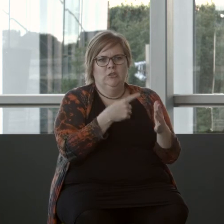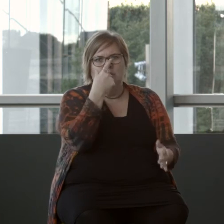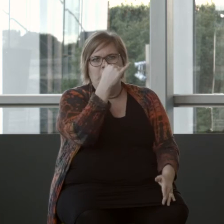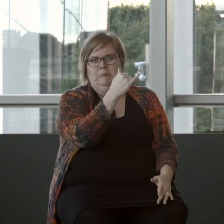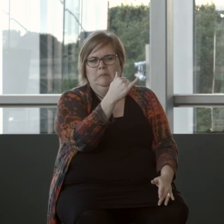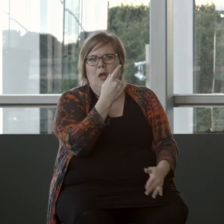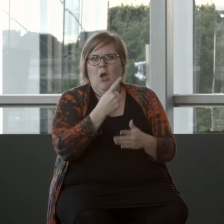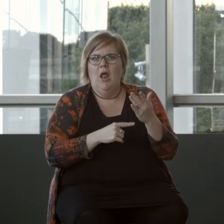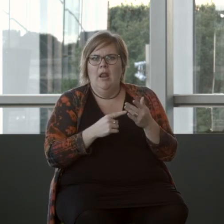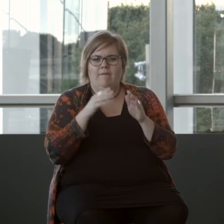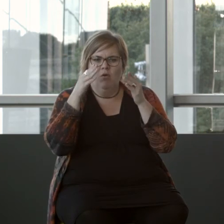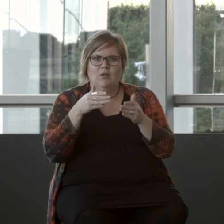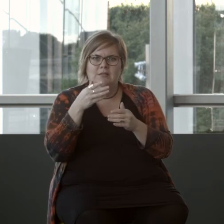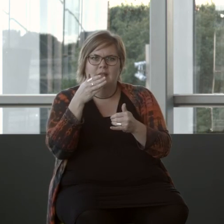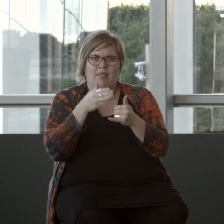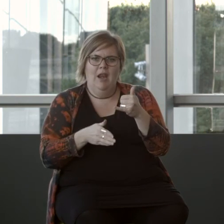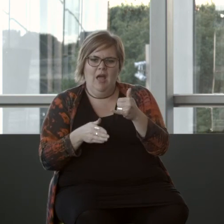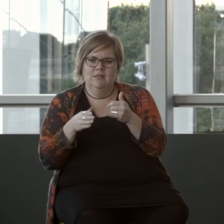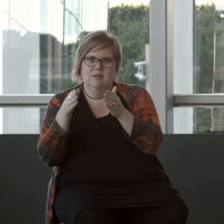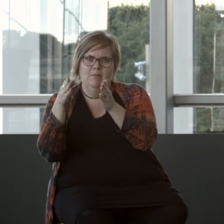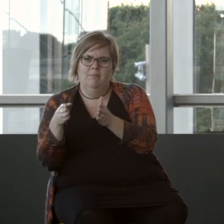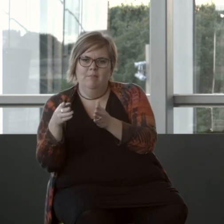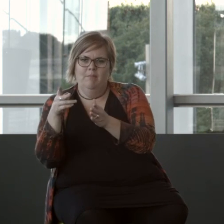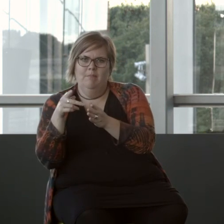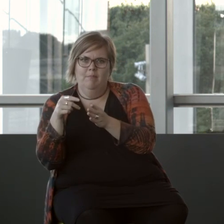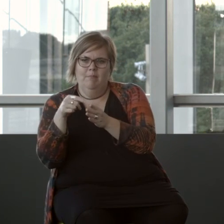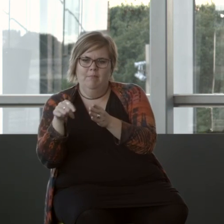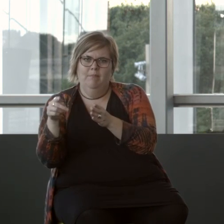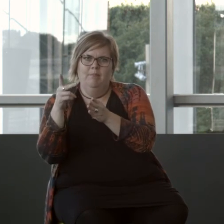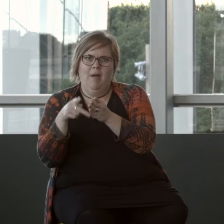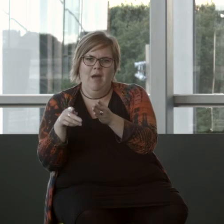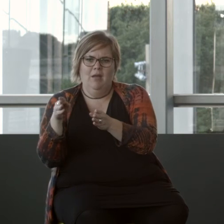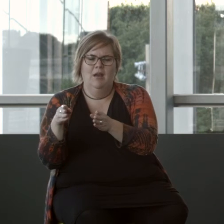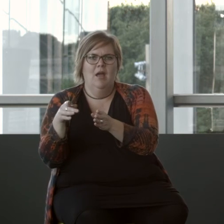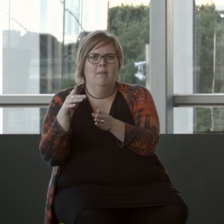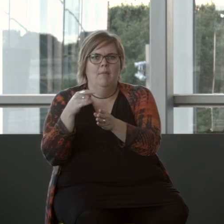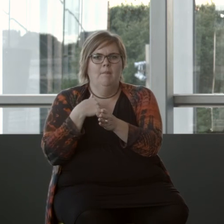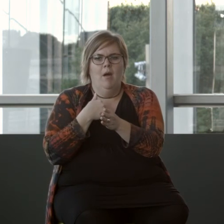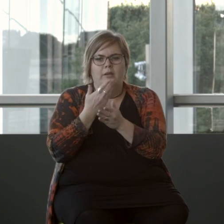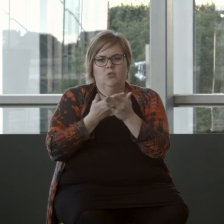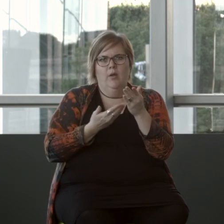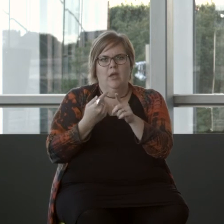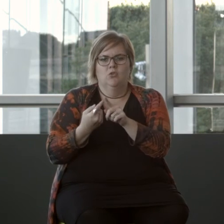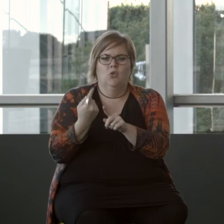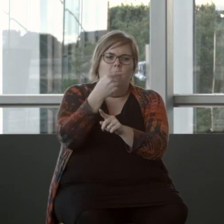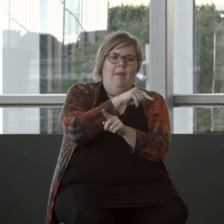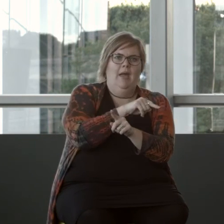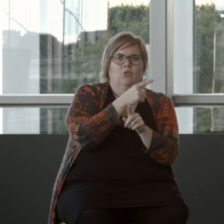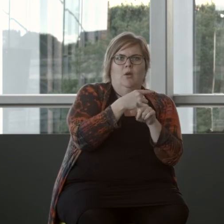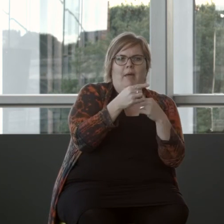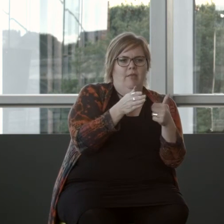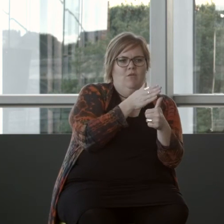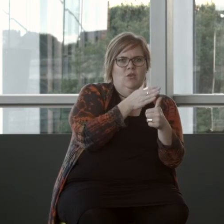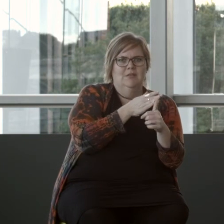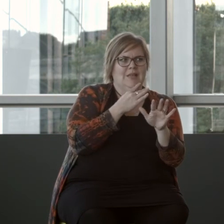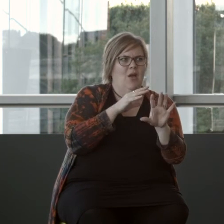just focused on was the last bit. So my story went back and tried to talk a little bit more about that first part and say, hey,